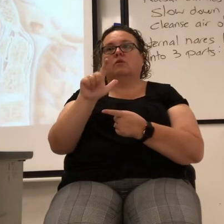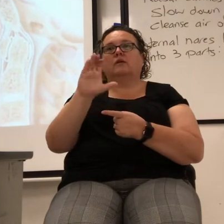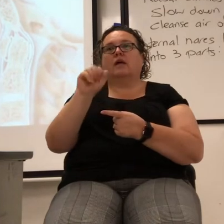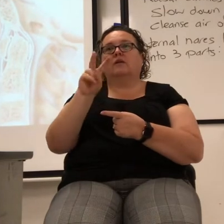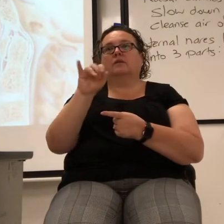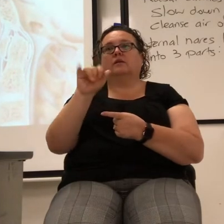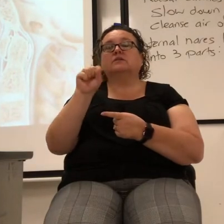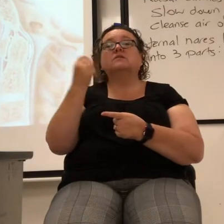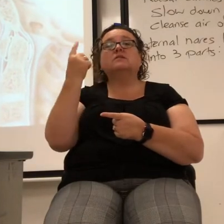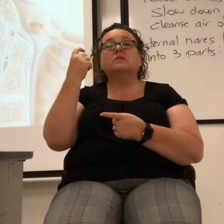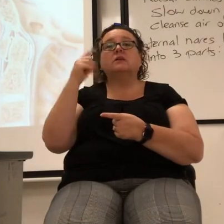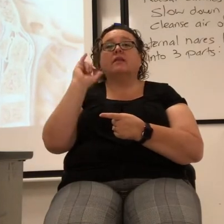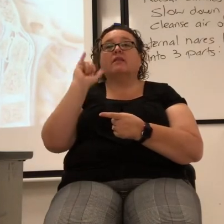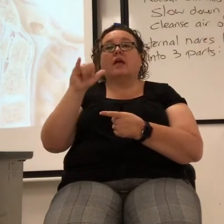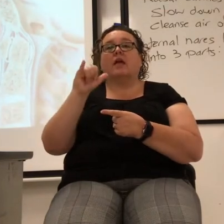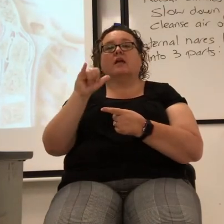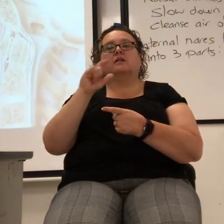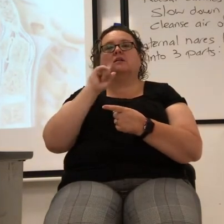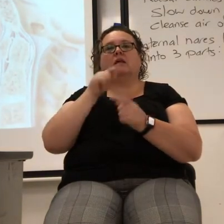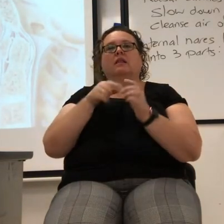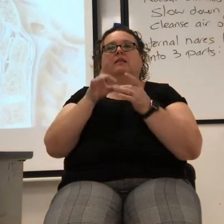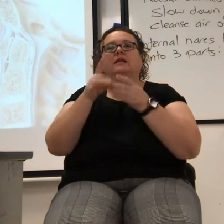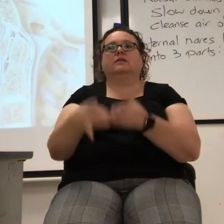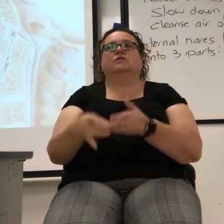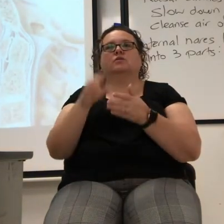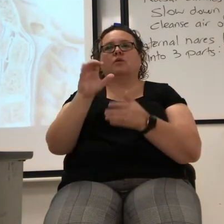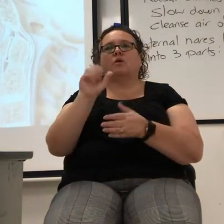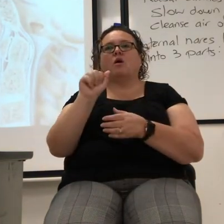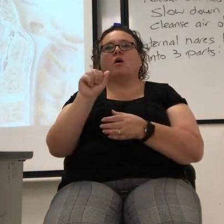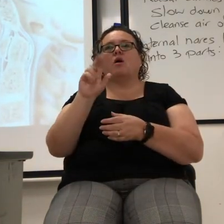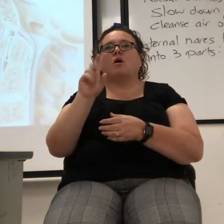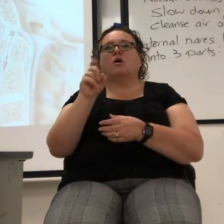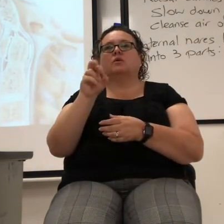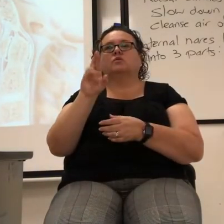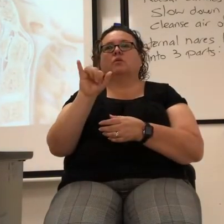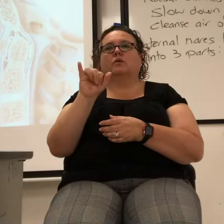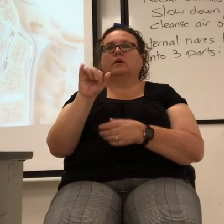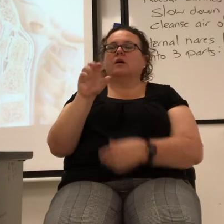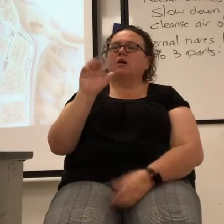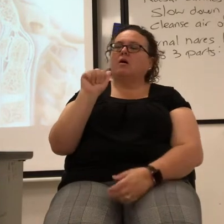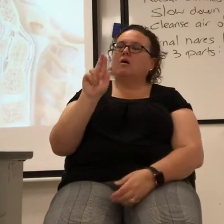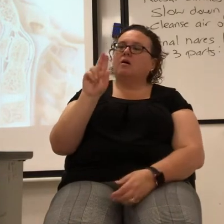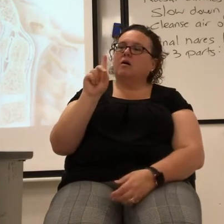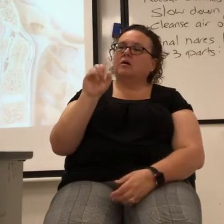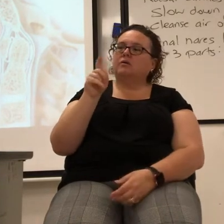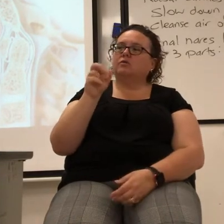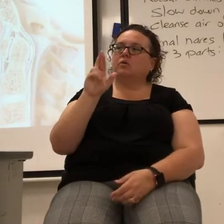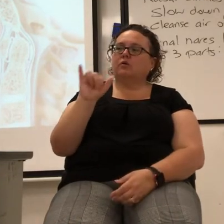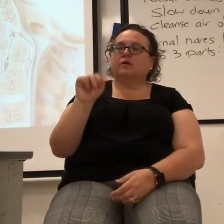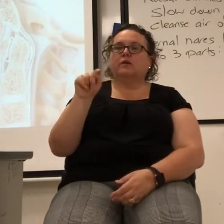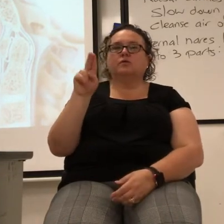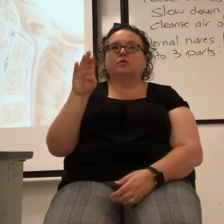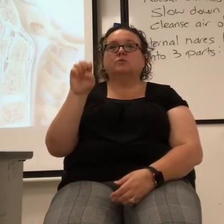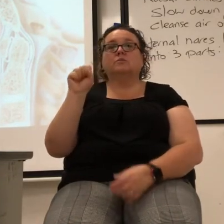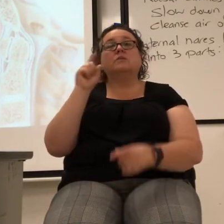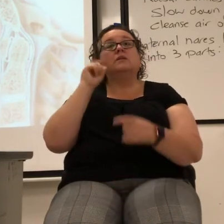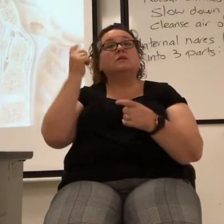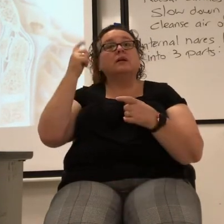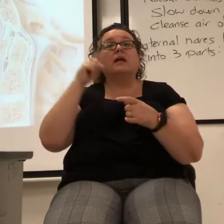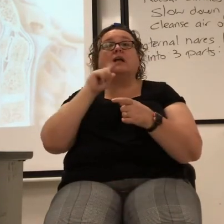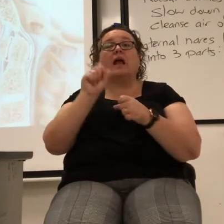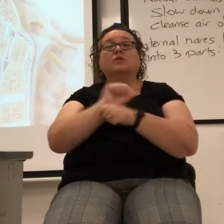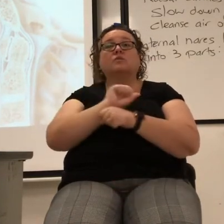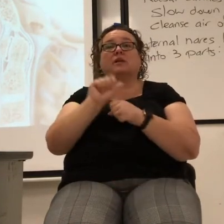right here leads to the auditory tube. The auditory tube is a canal that actually goes to the middle ear, the